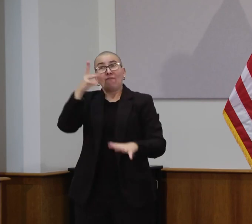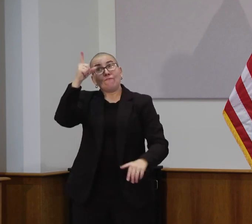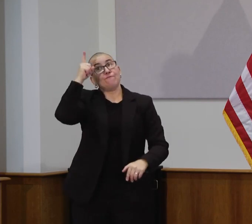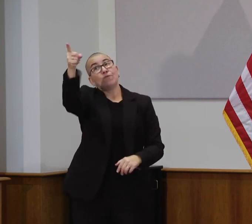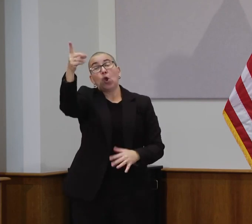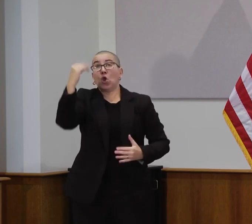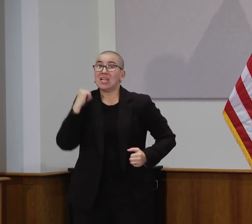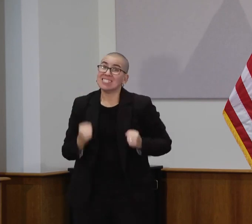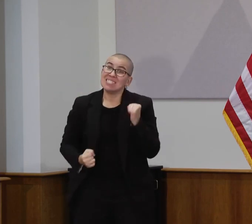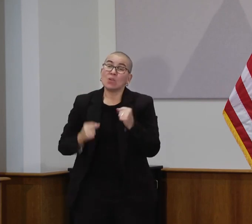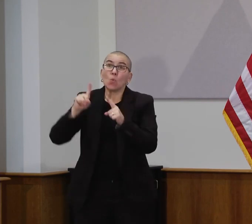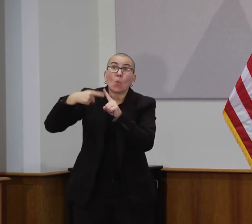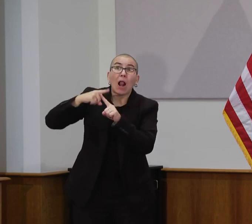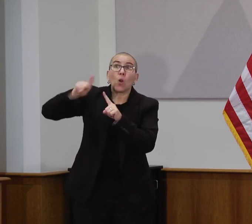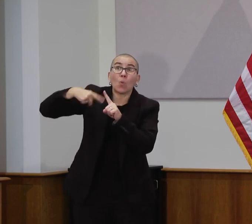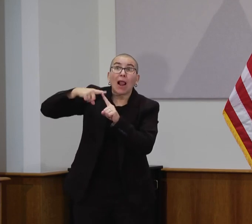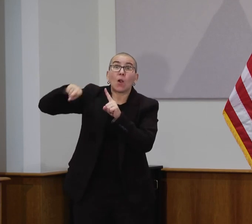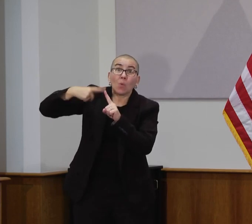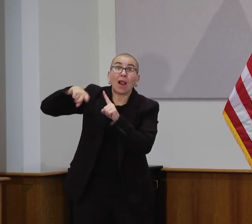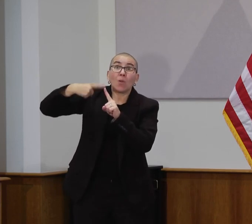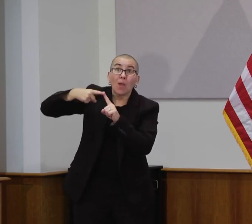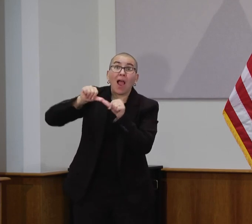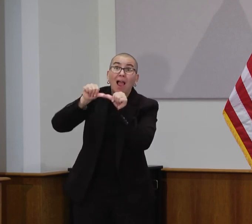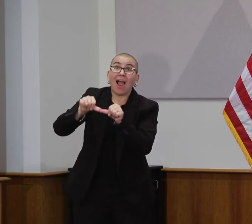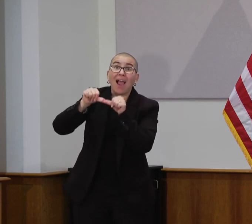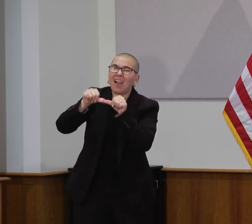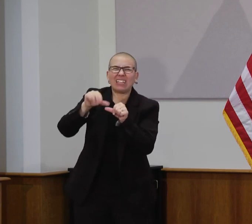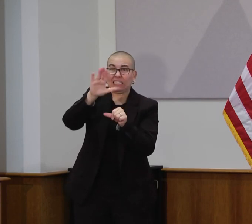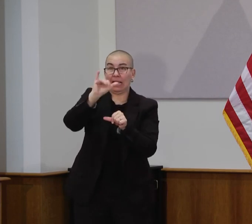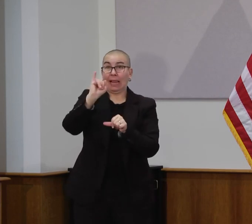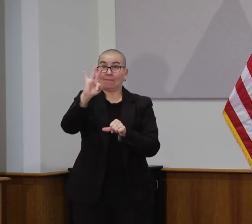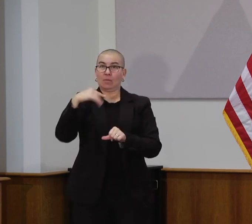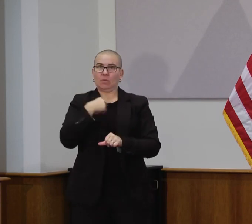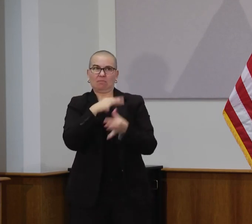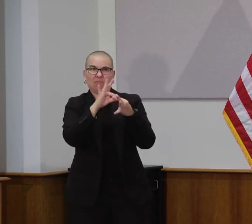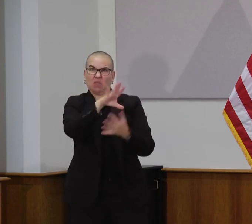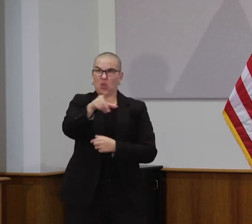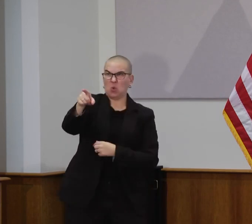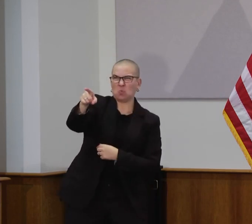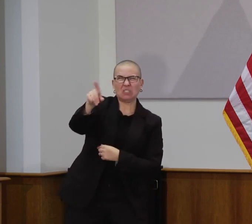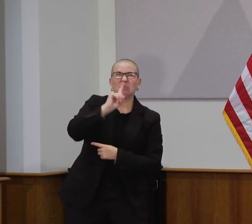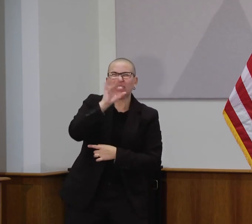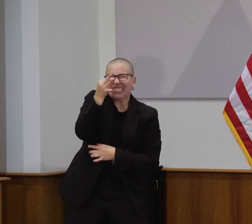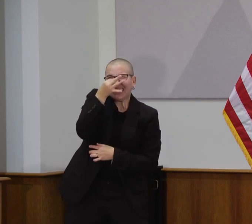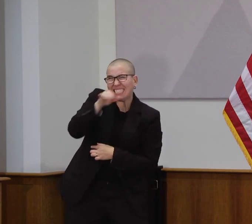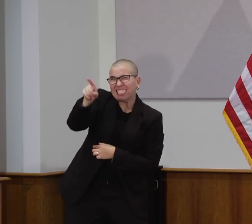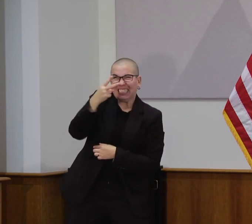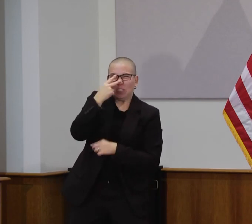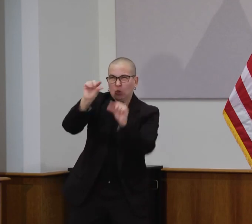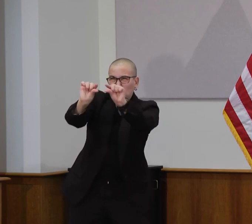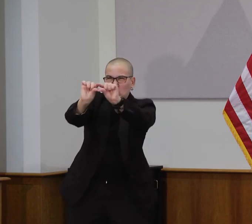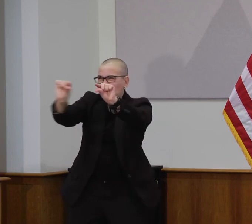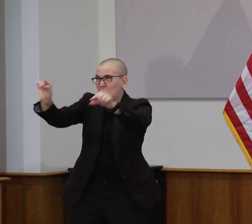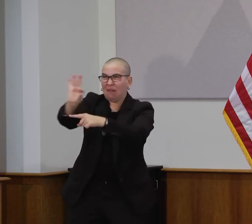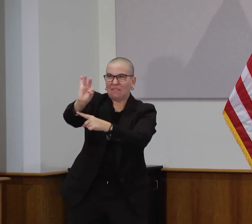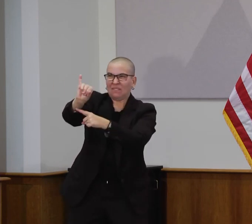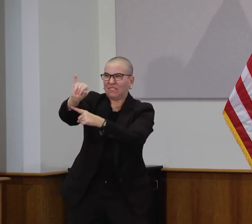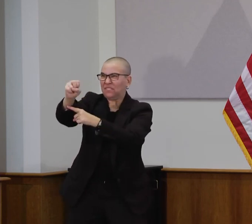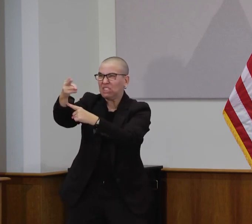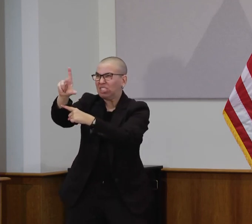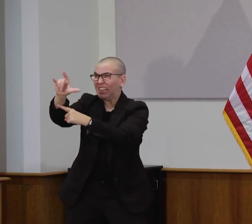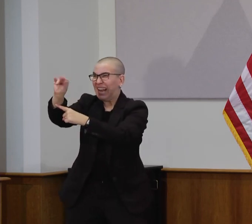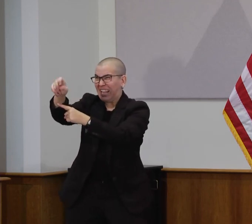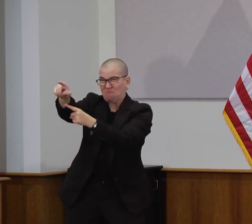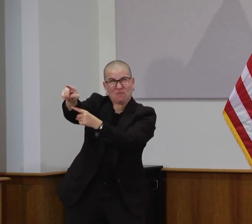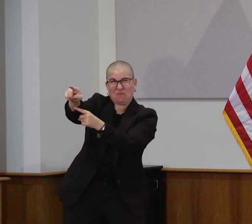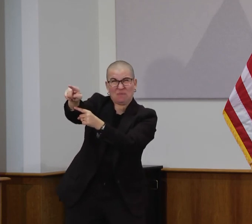hard to do. But if you say, there's the finish line, and you have it in you to get to the finish line, just get there and we'll get through this.